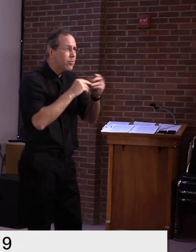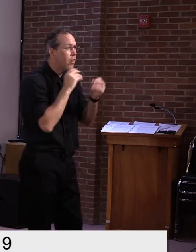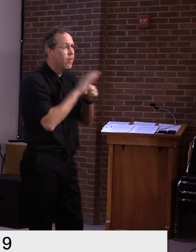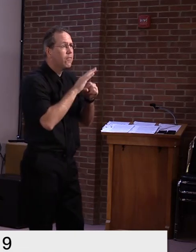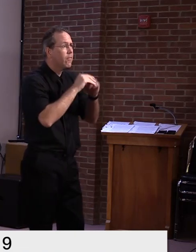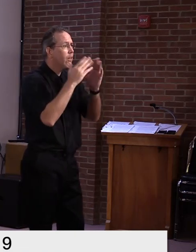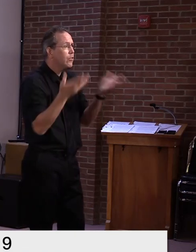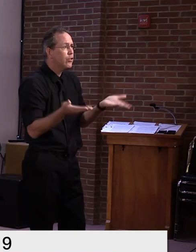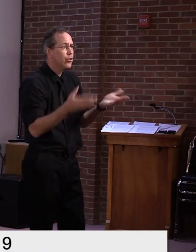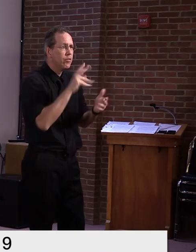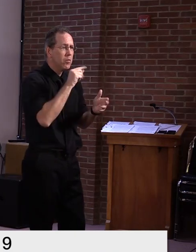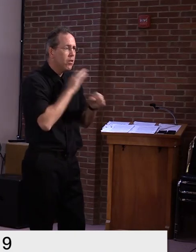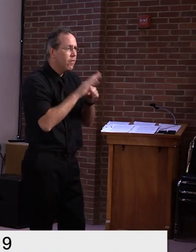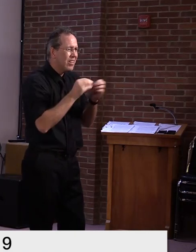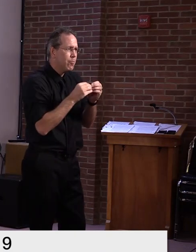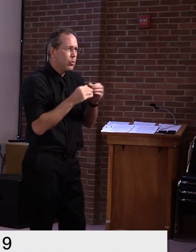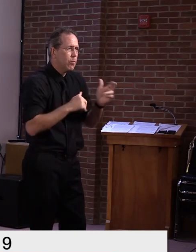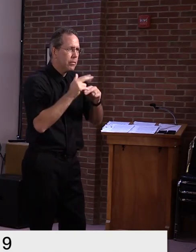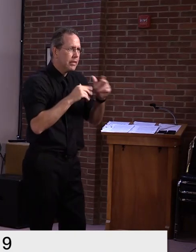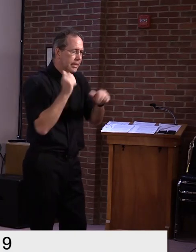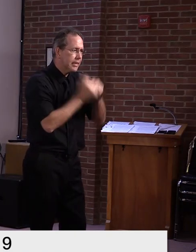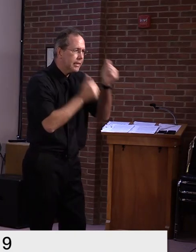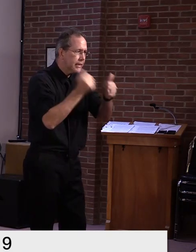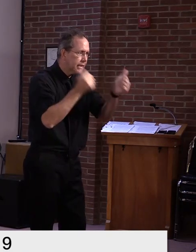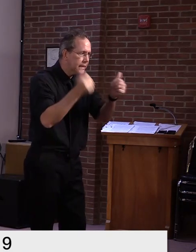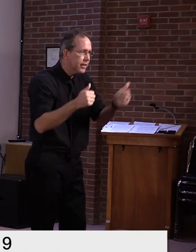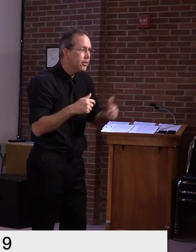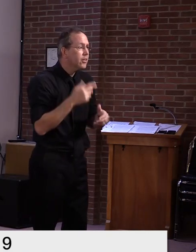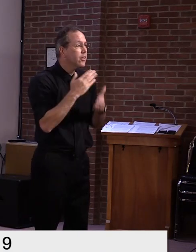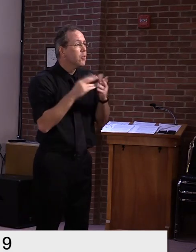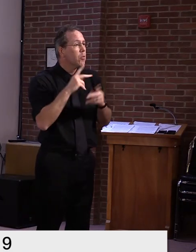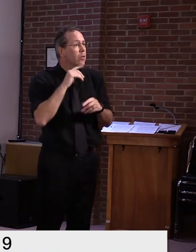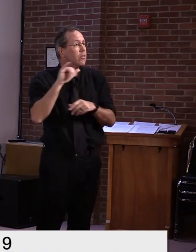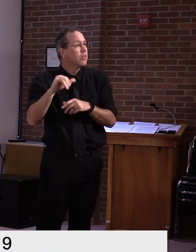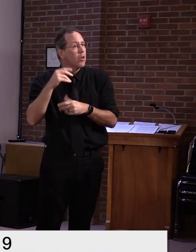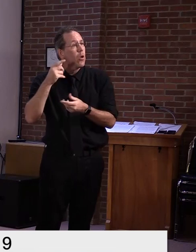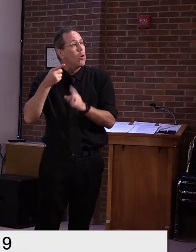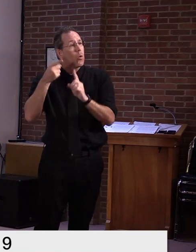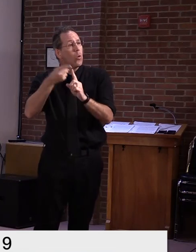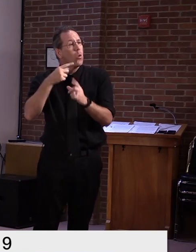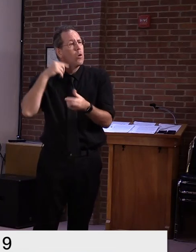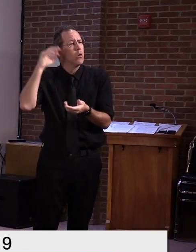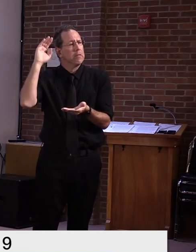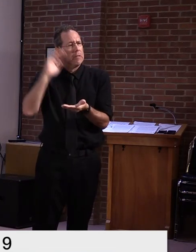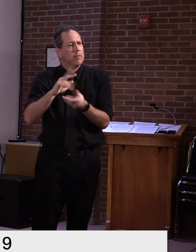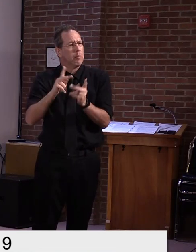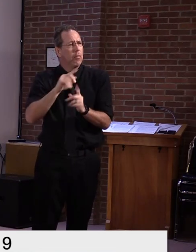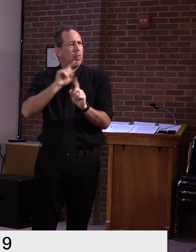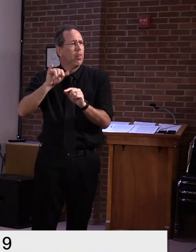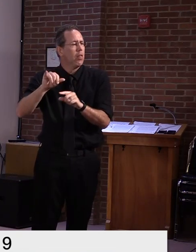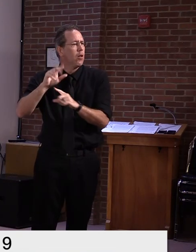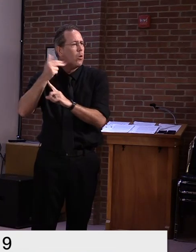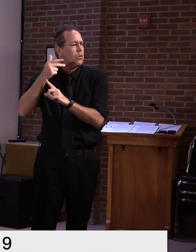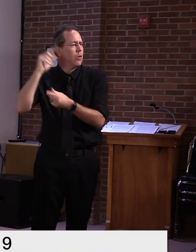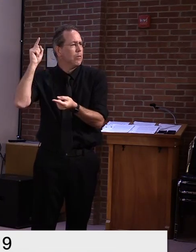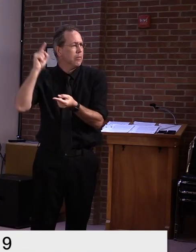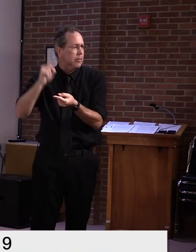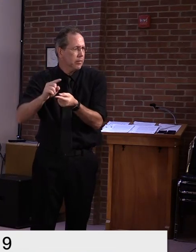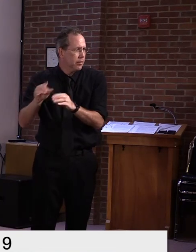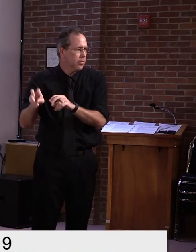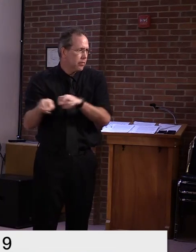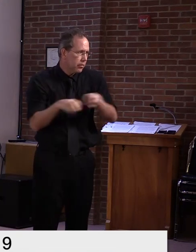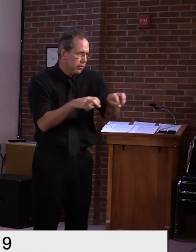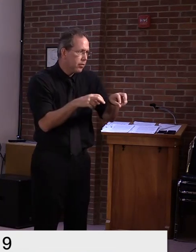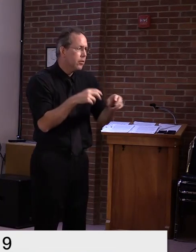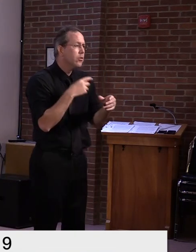to drop at the crossings in Richford as we move, as